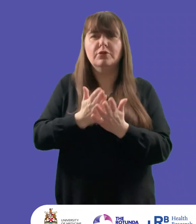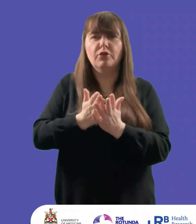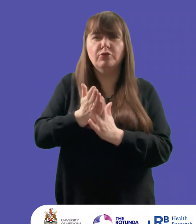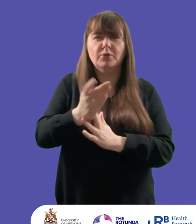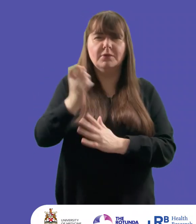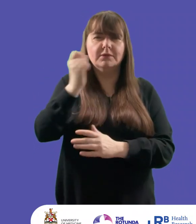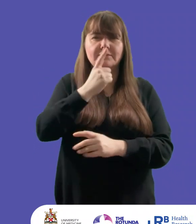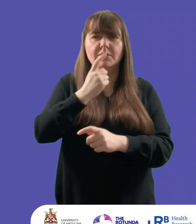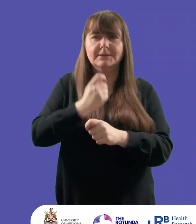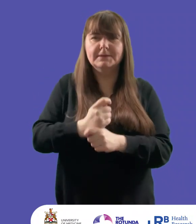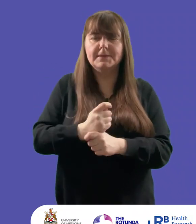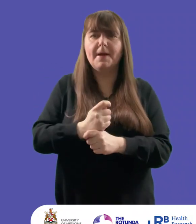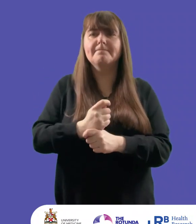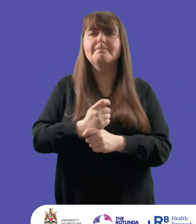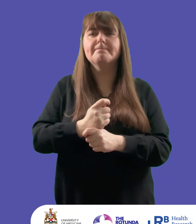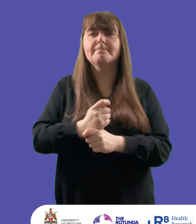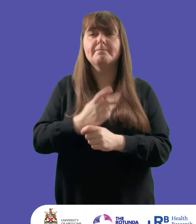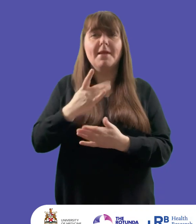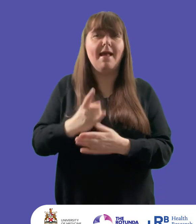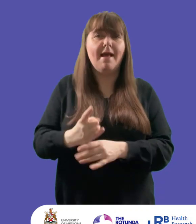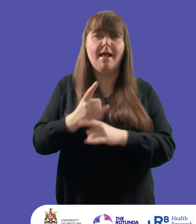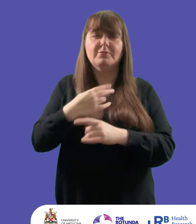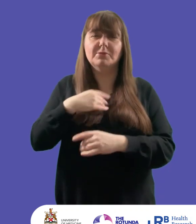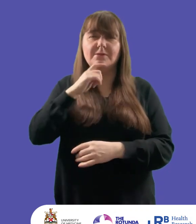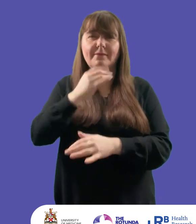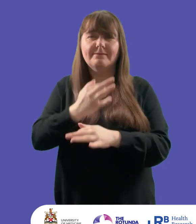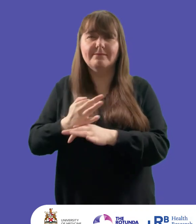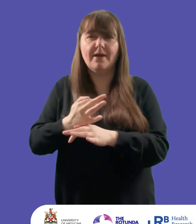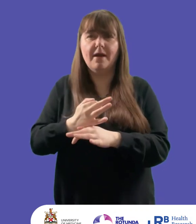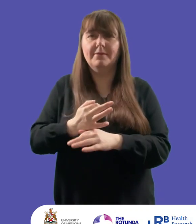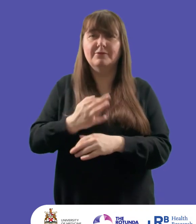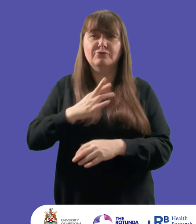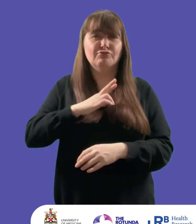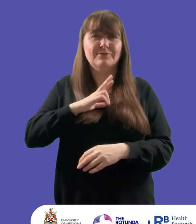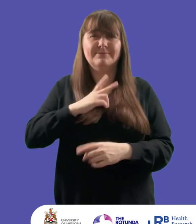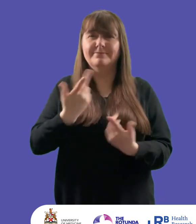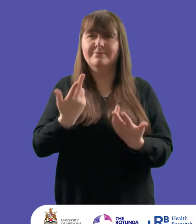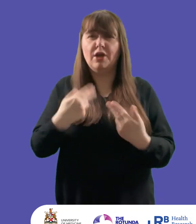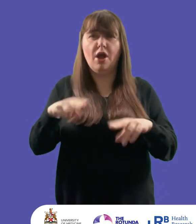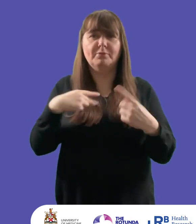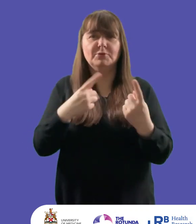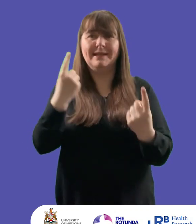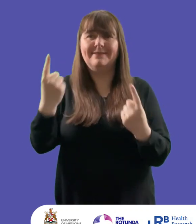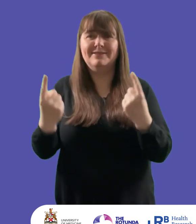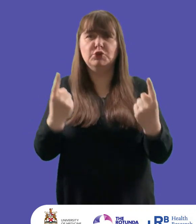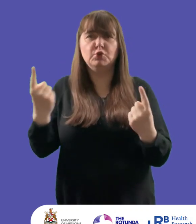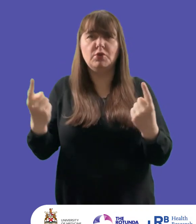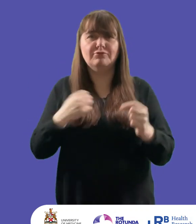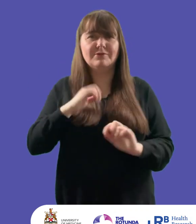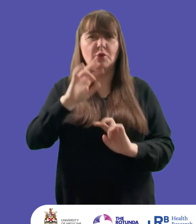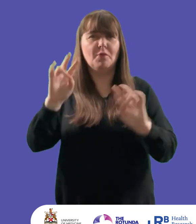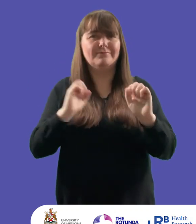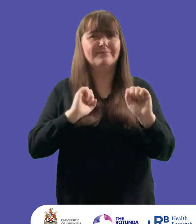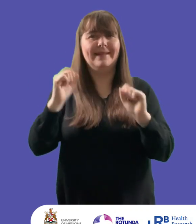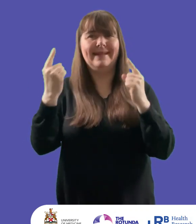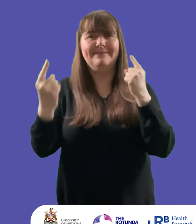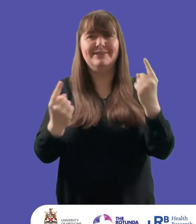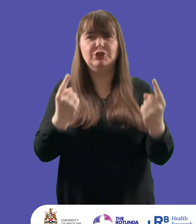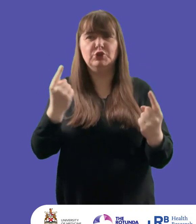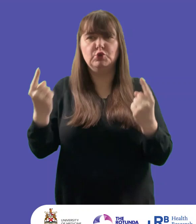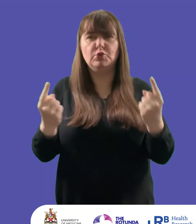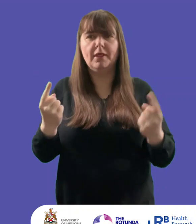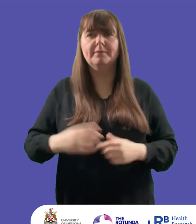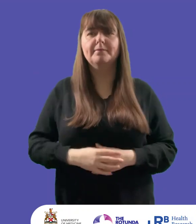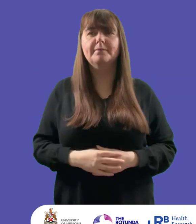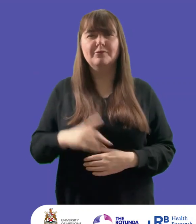having a tough time in early pregnancy, it might be helpful to tell your family, but really that's a very individualised question that is one